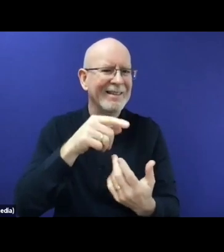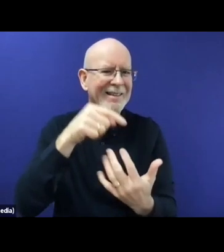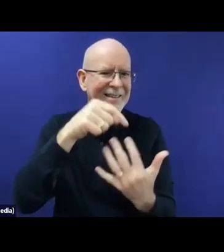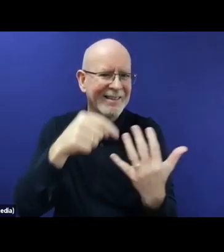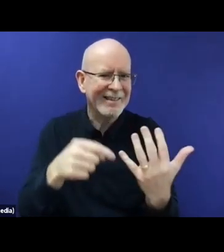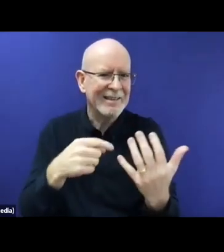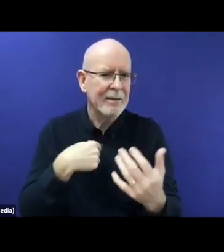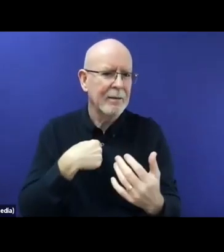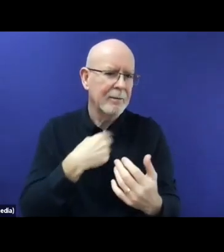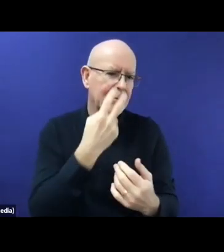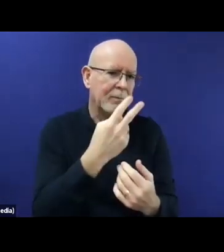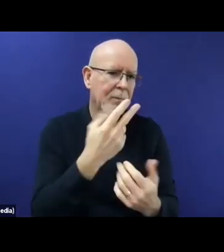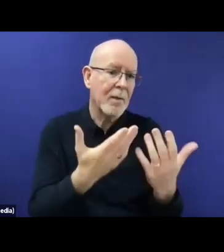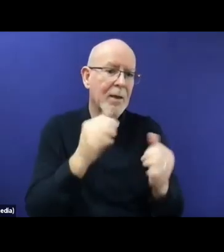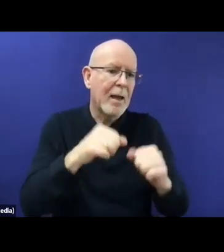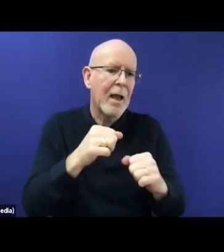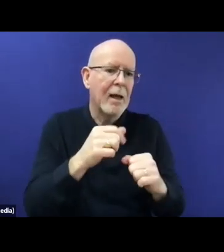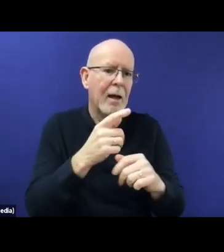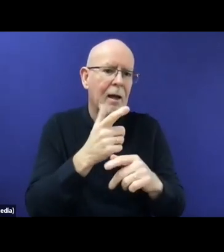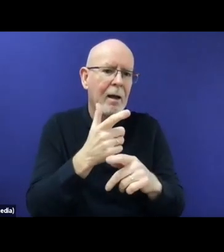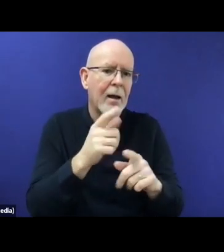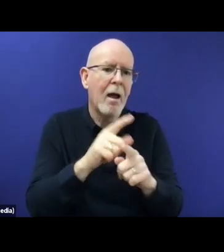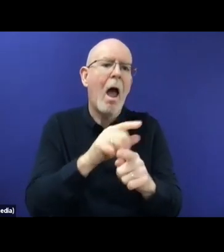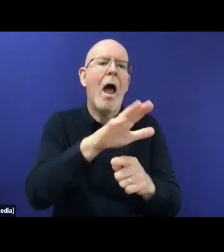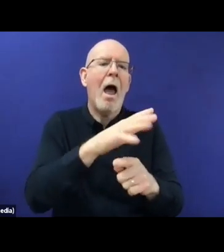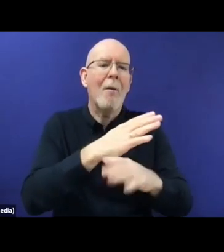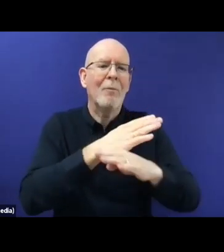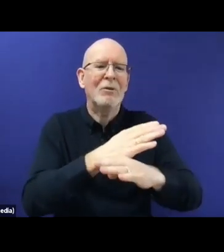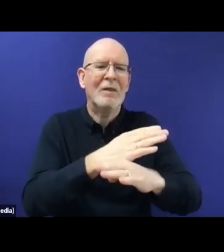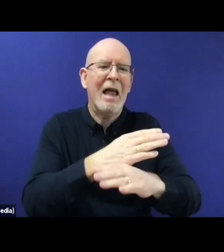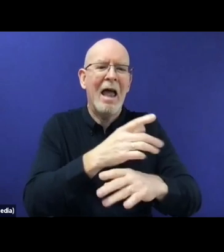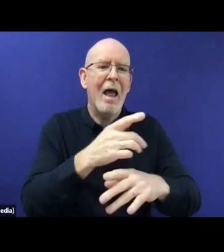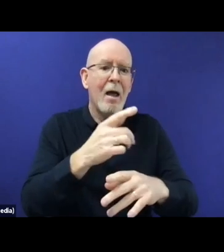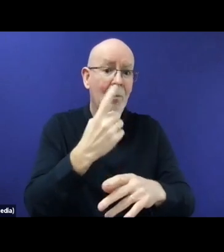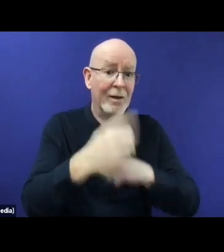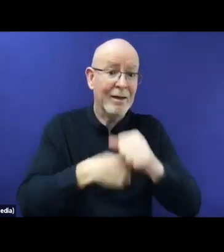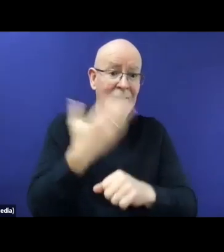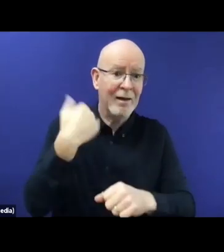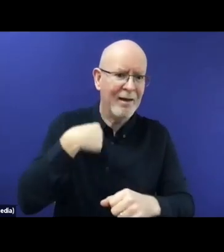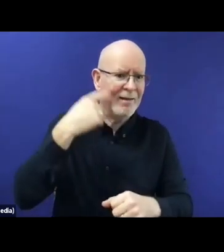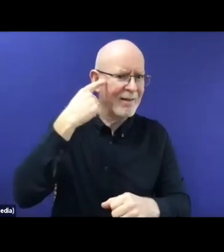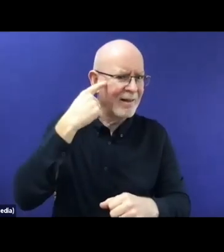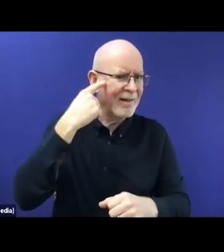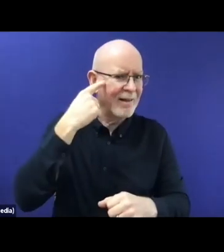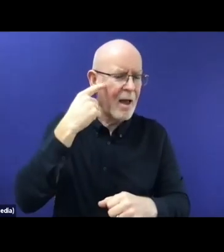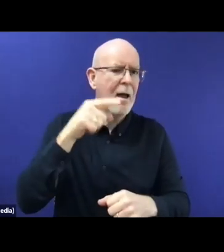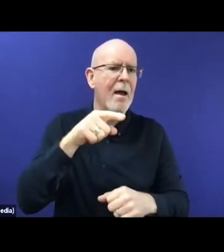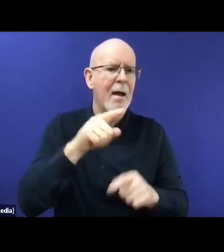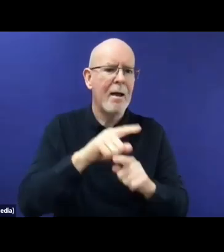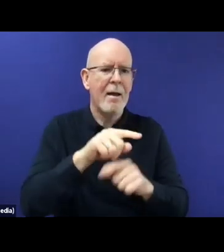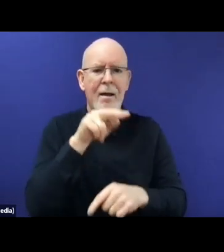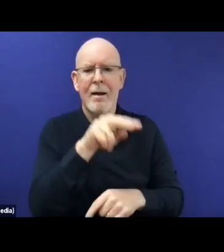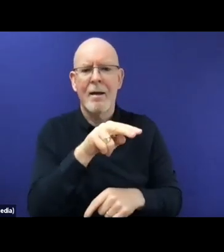point. Now, it may seem that with what I've said that I go along with those who along the years have been saying